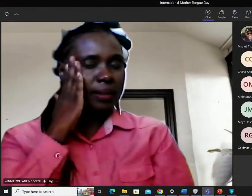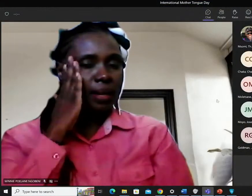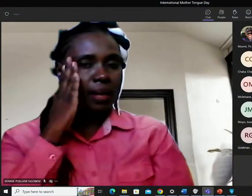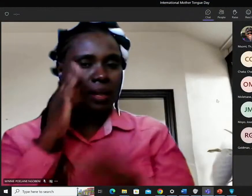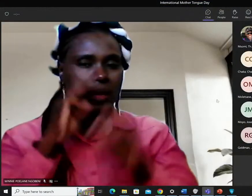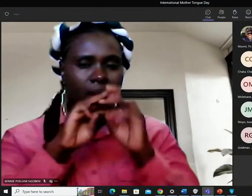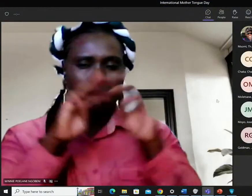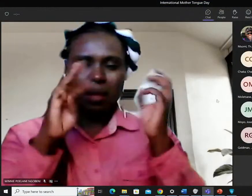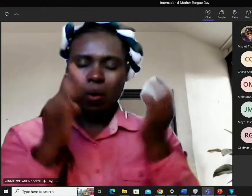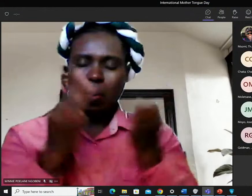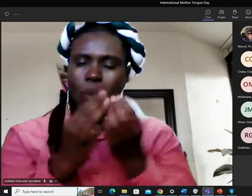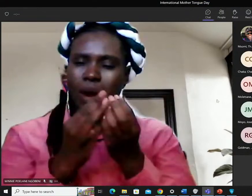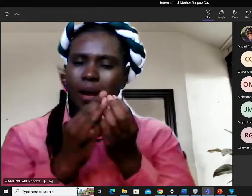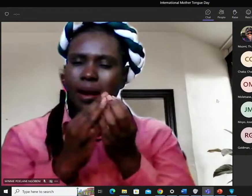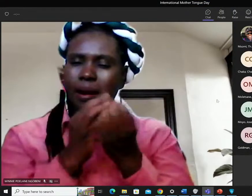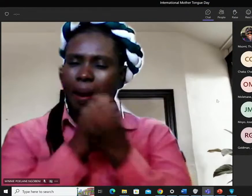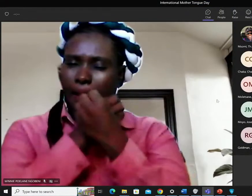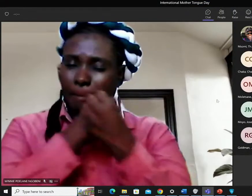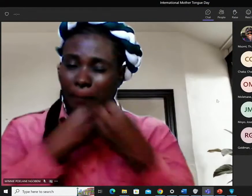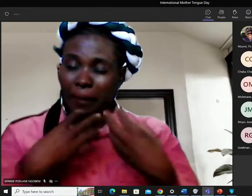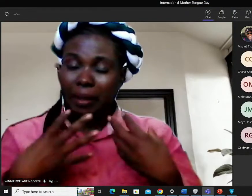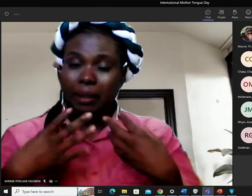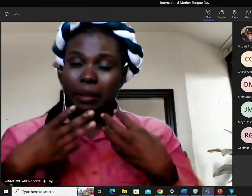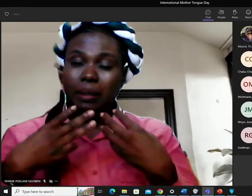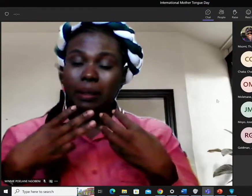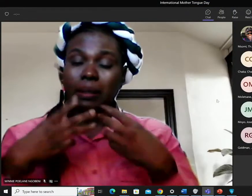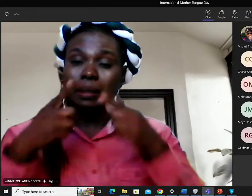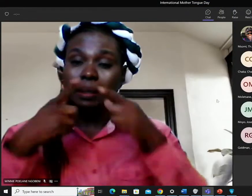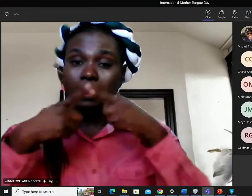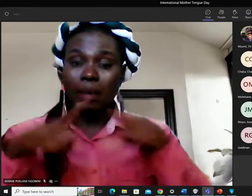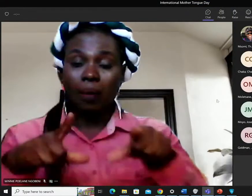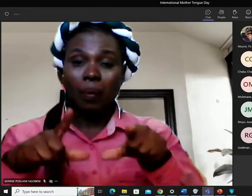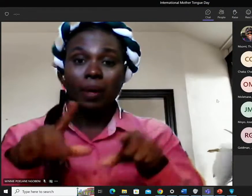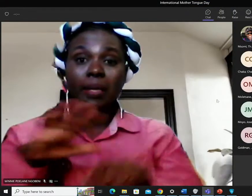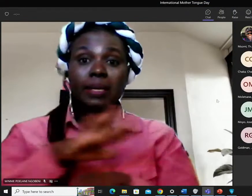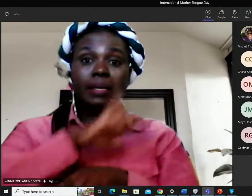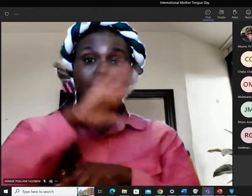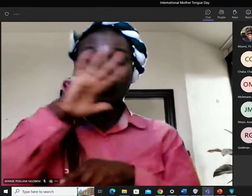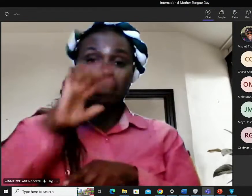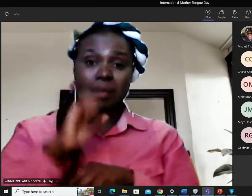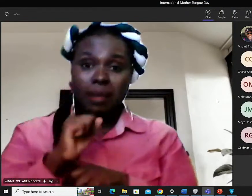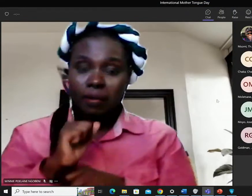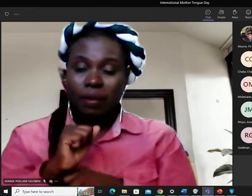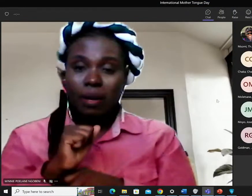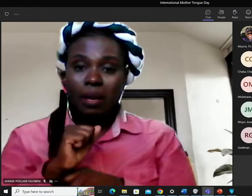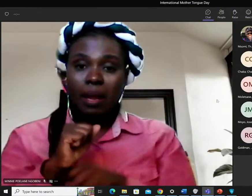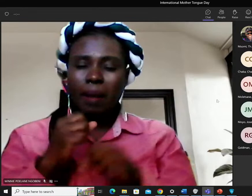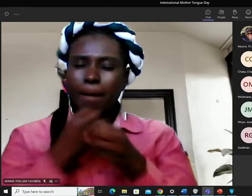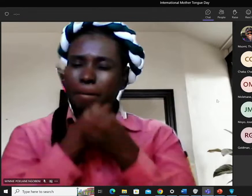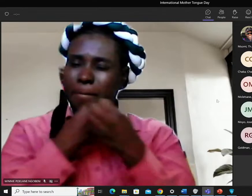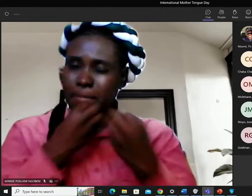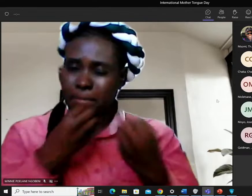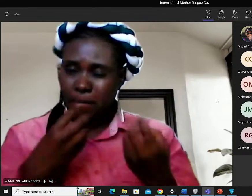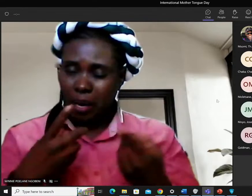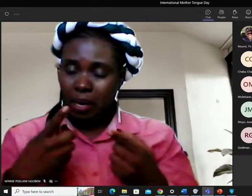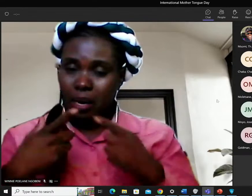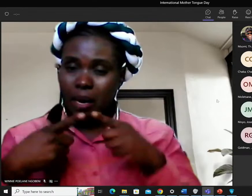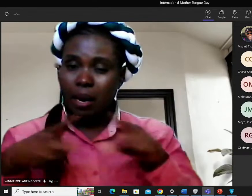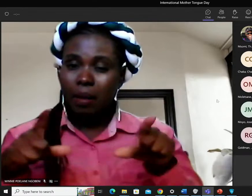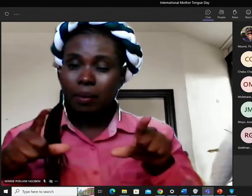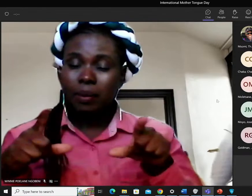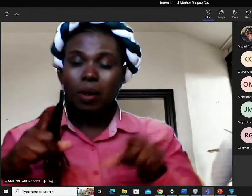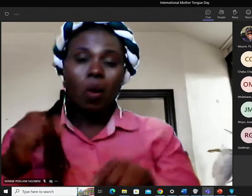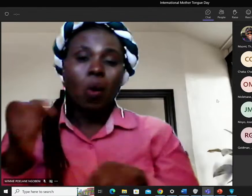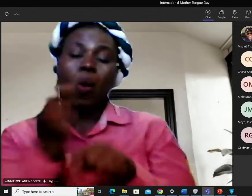multilingual. I understand that too, that South Africa is indeed multilingual. Even though I don't understand why